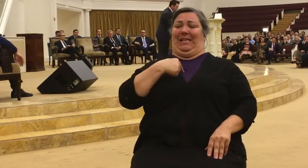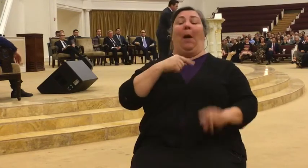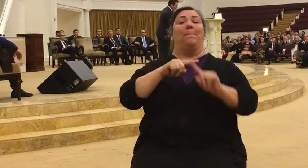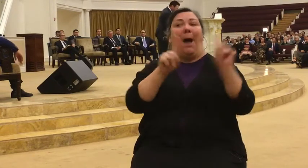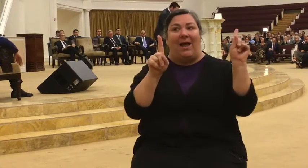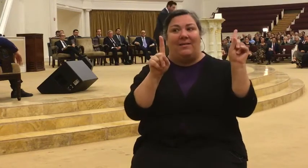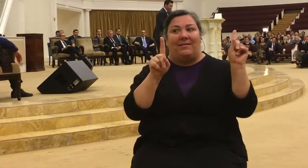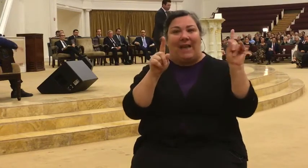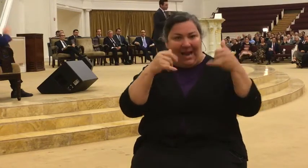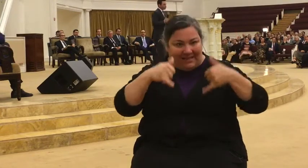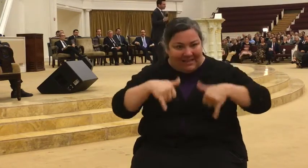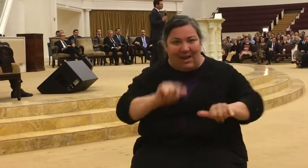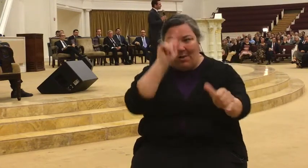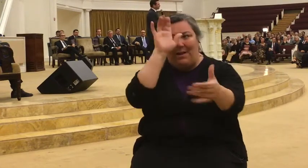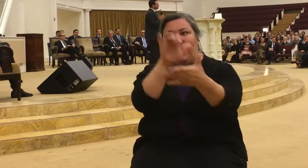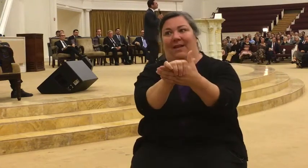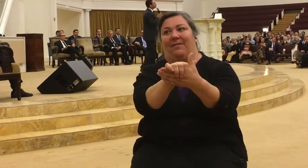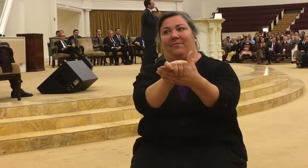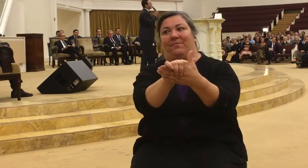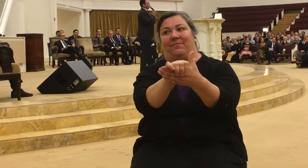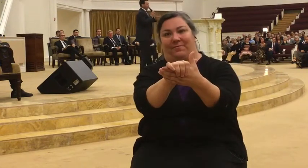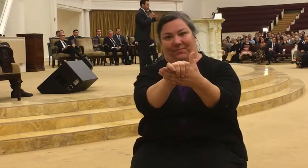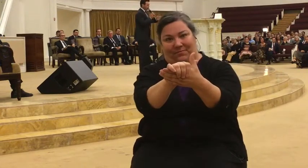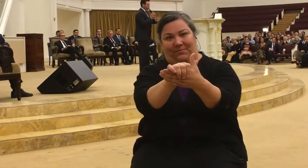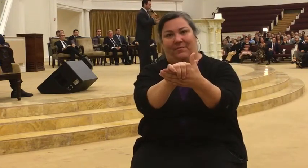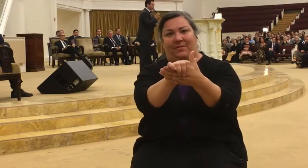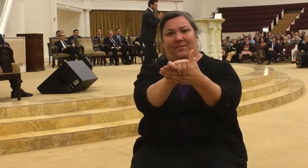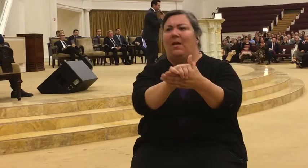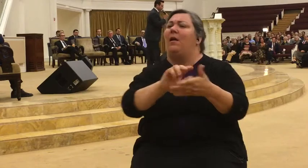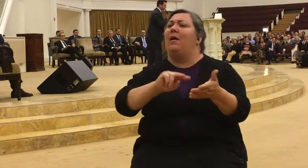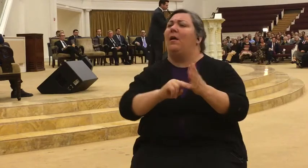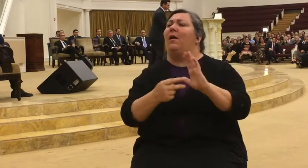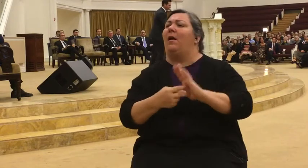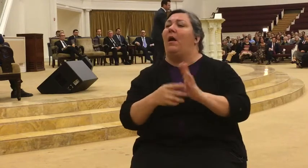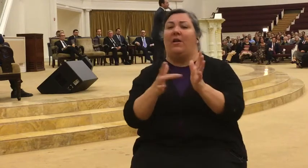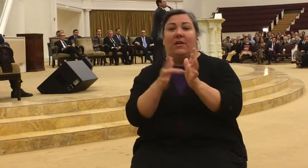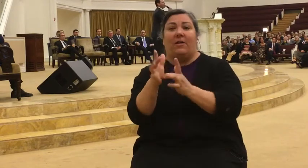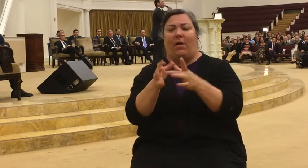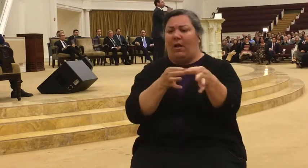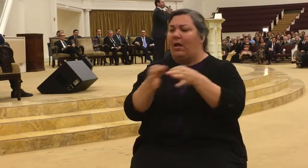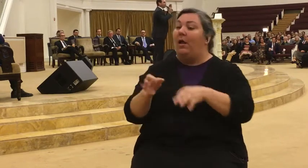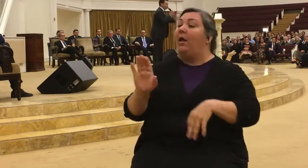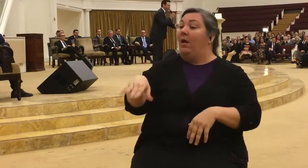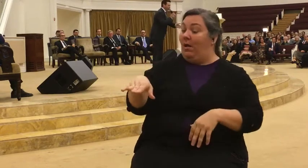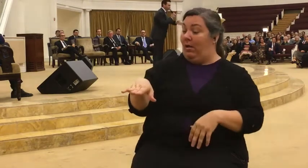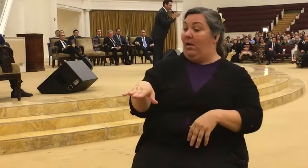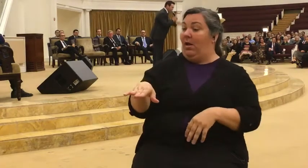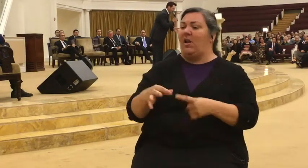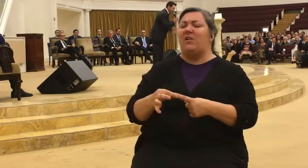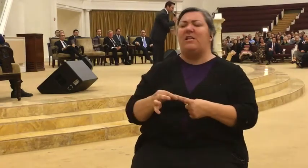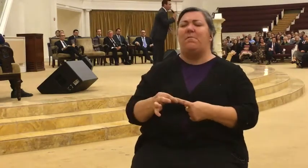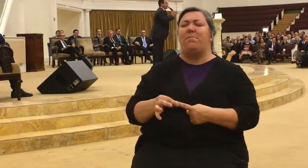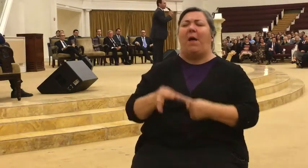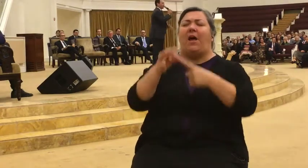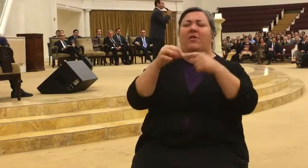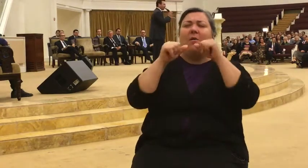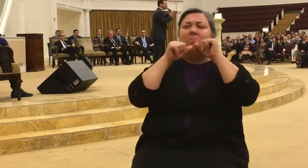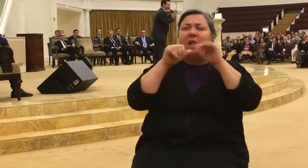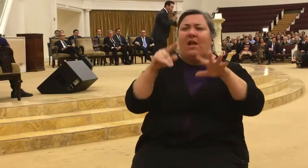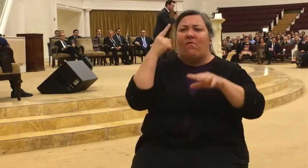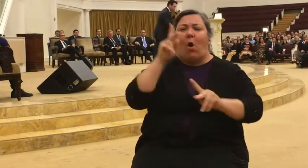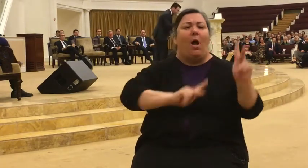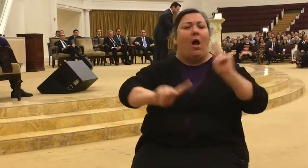still believe." In other words, Jesus was saying, there is a special blessing for